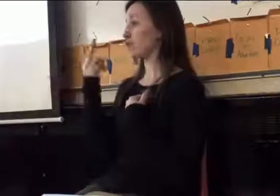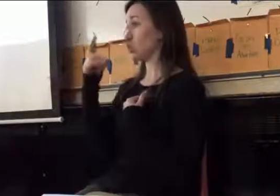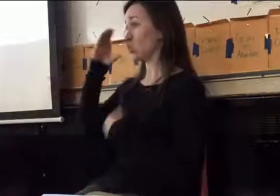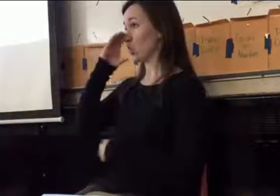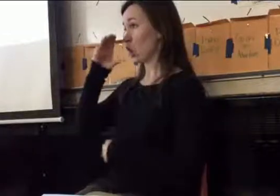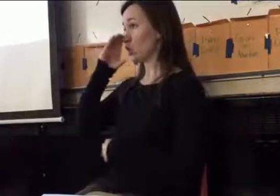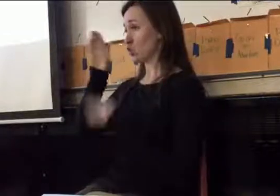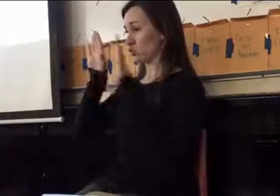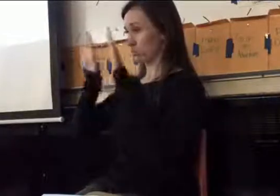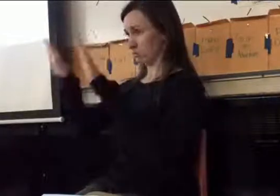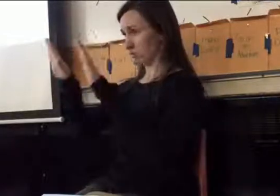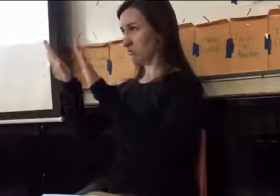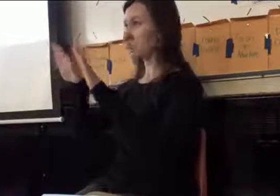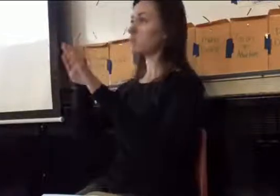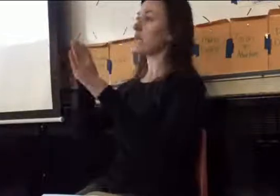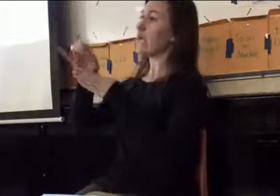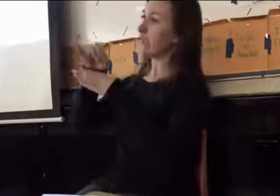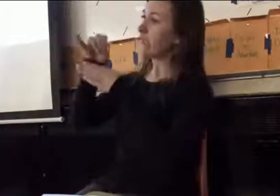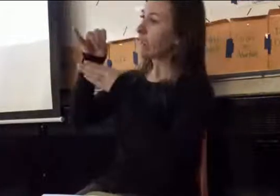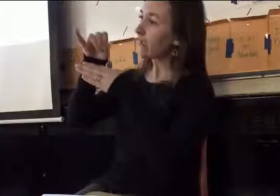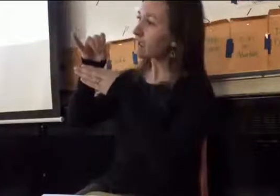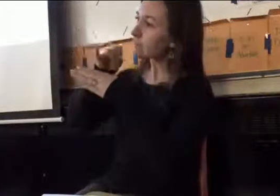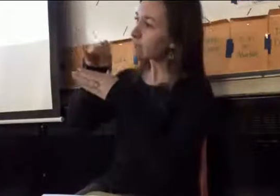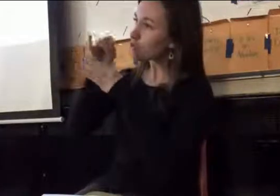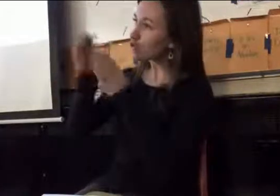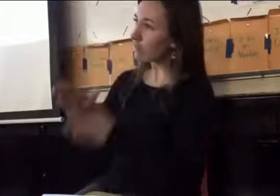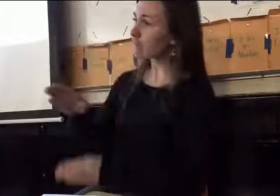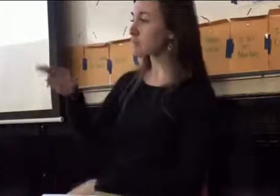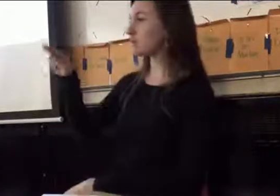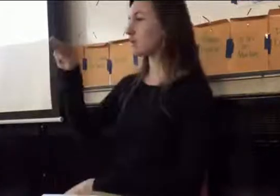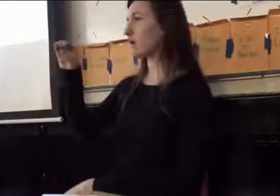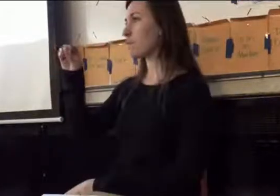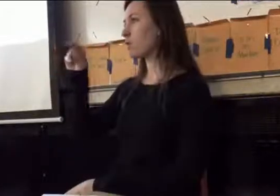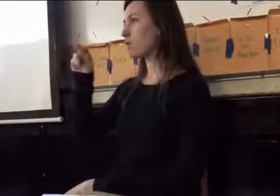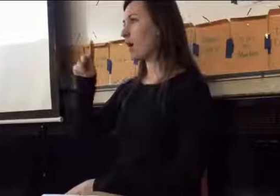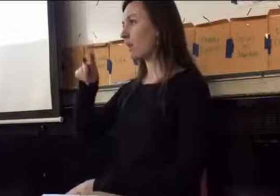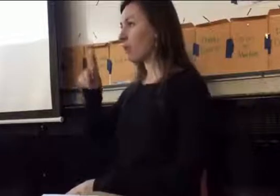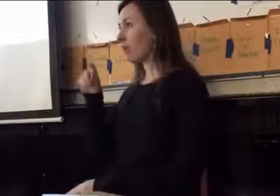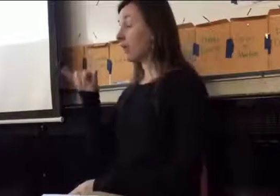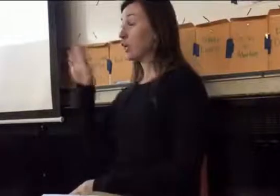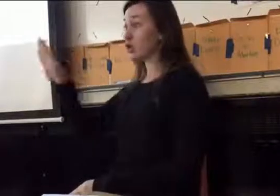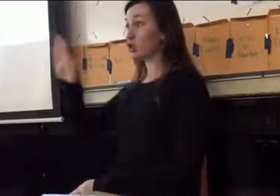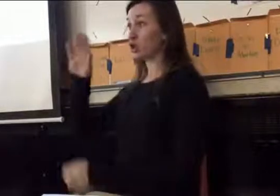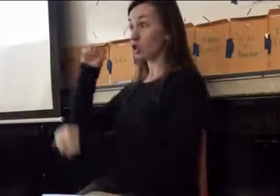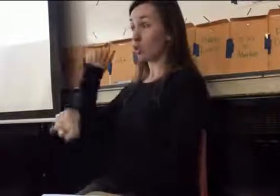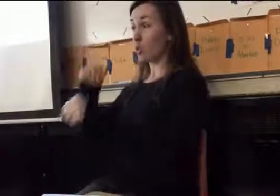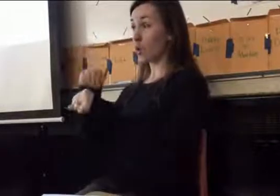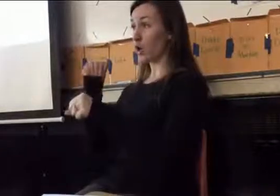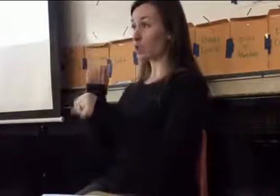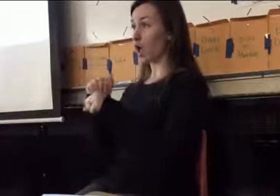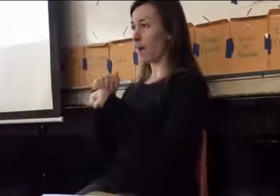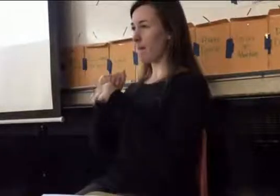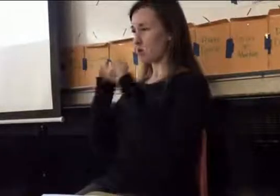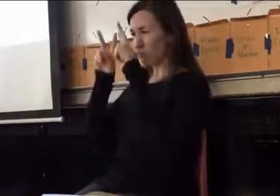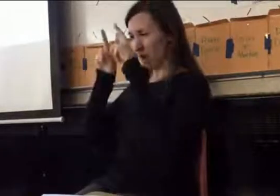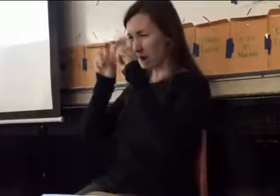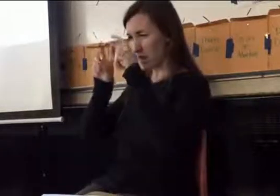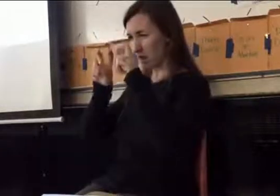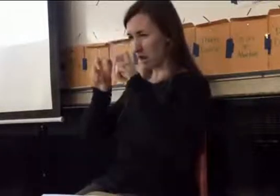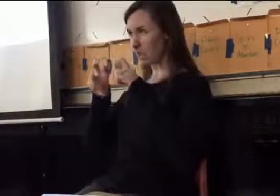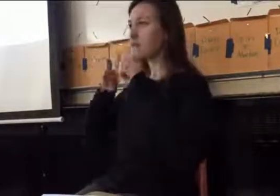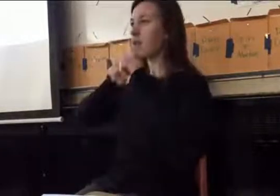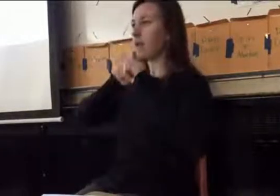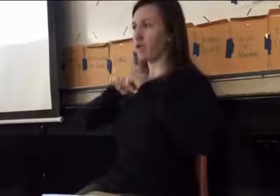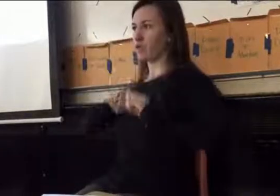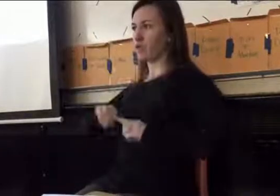about industrialists, monopolies, things like that. Your job is to analyze it and answer the questions below. You'll notice in these